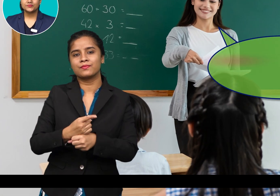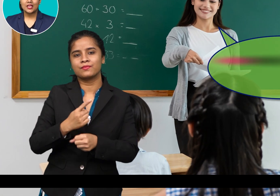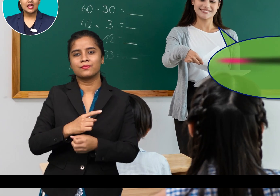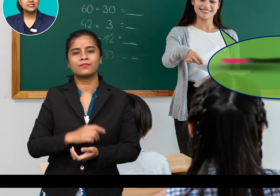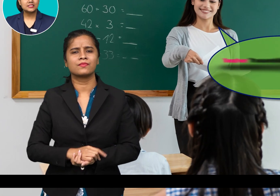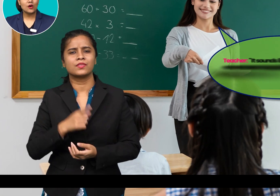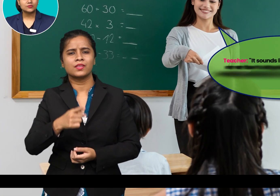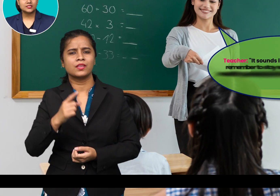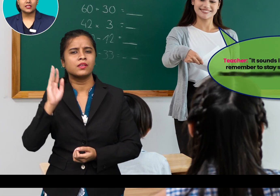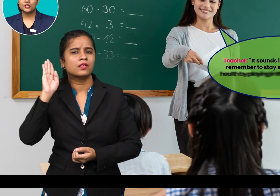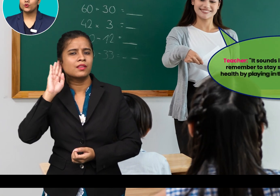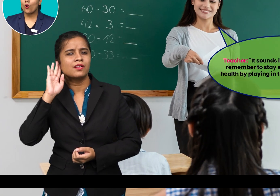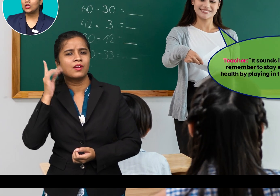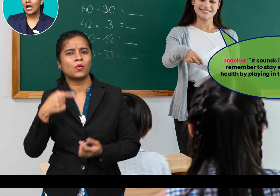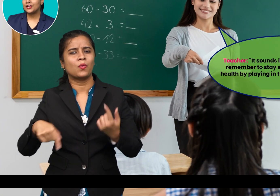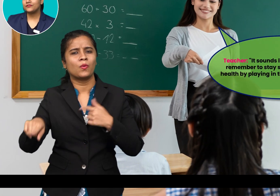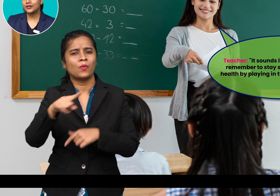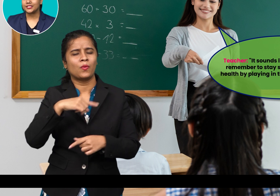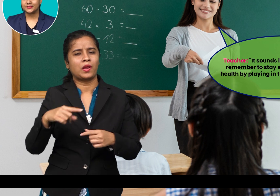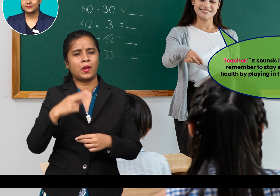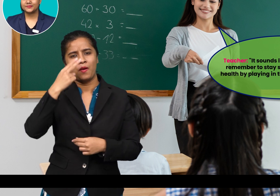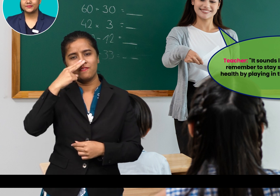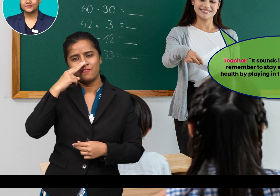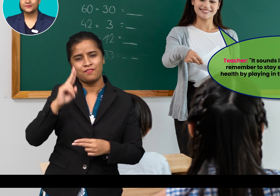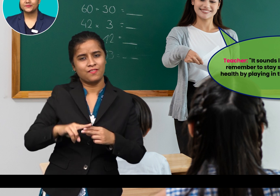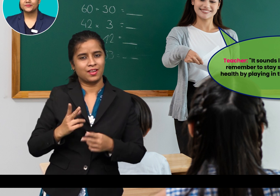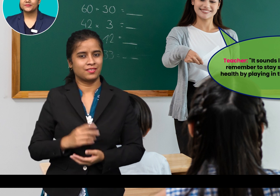Teacher, it sounds like you all had fun.